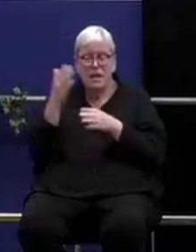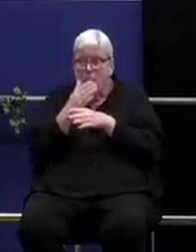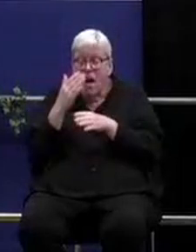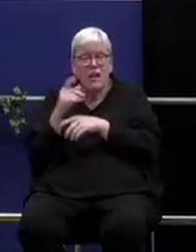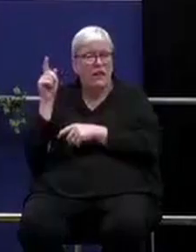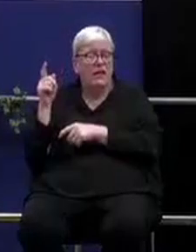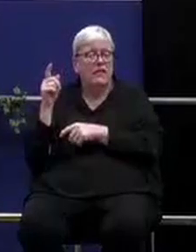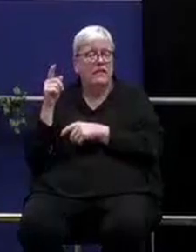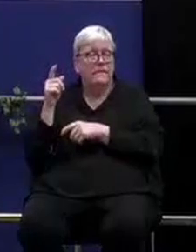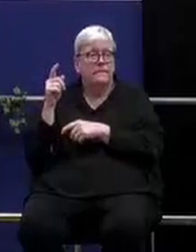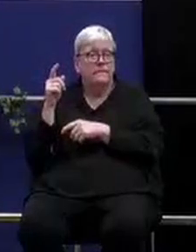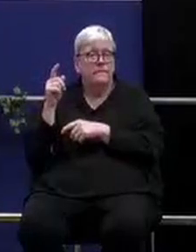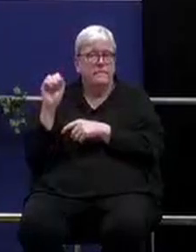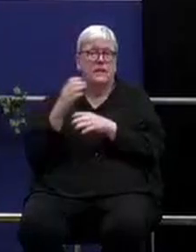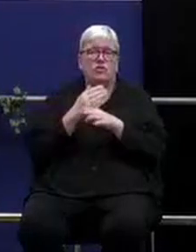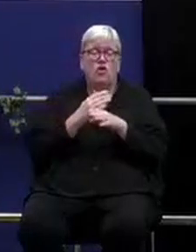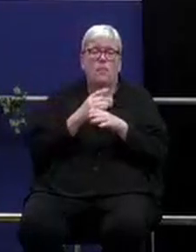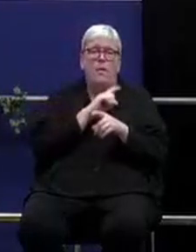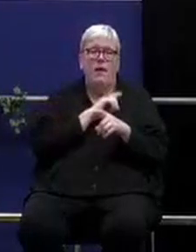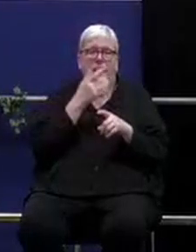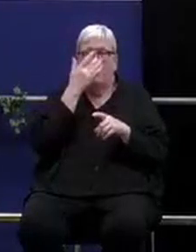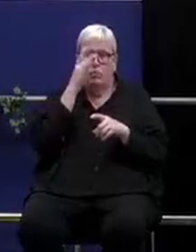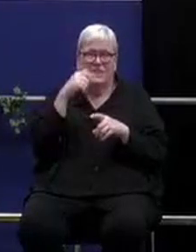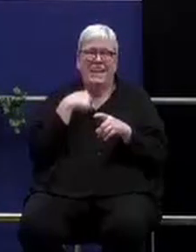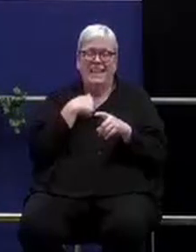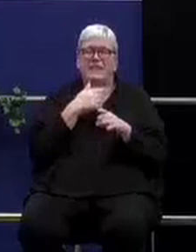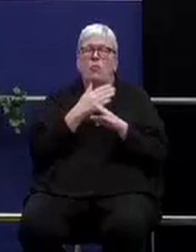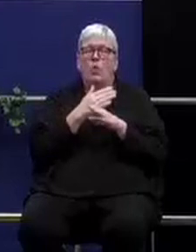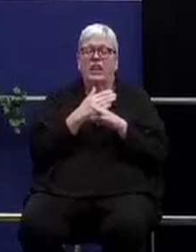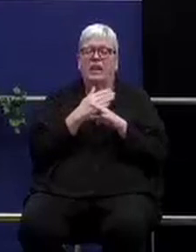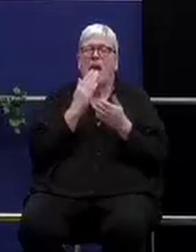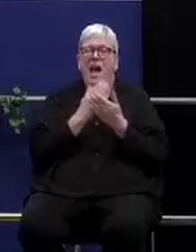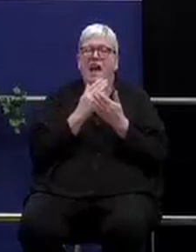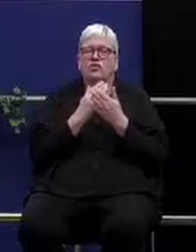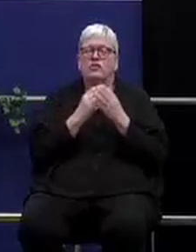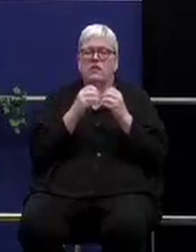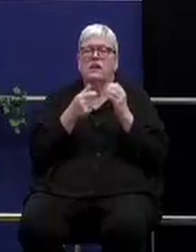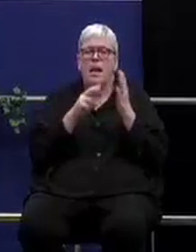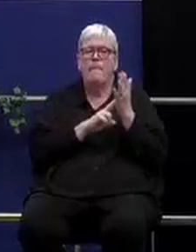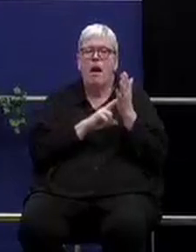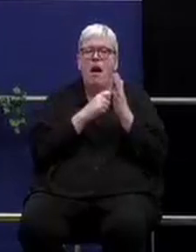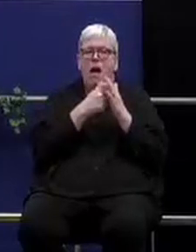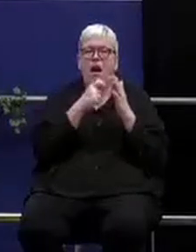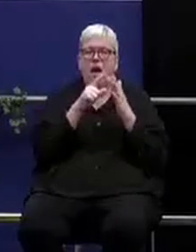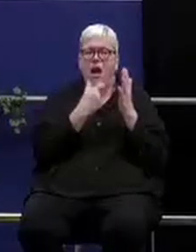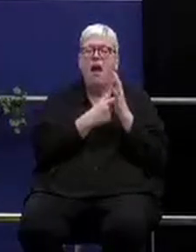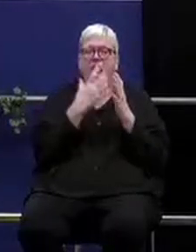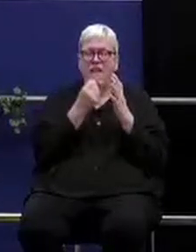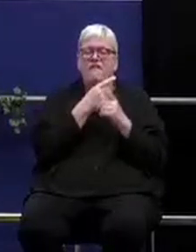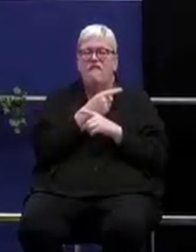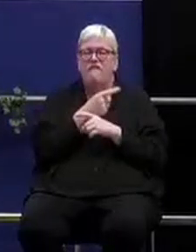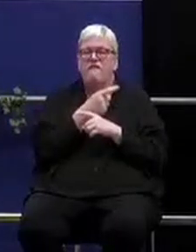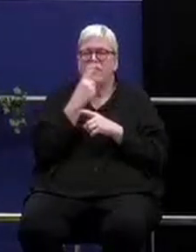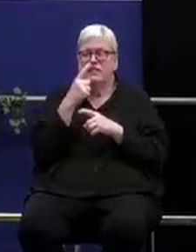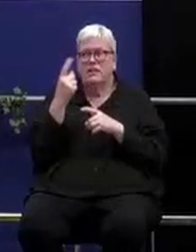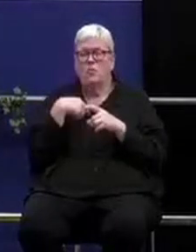employees. And their job is just to pretend that they work at the hotel, but actually they're there in case all of a sudden, you know, someone important needs to go into a